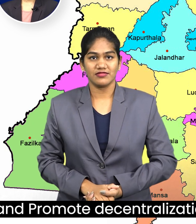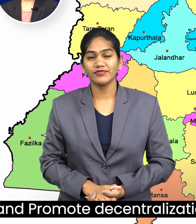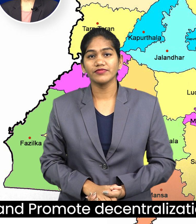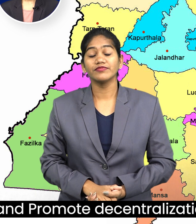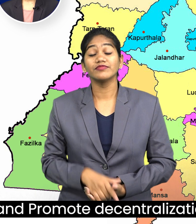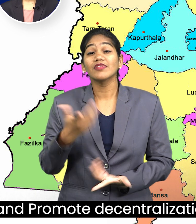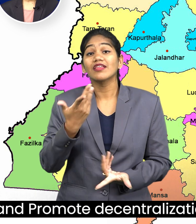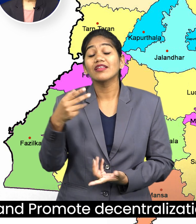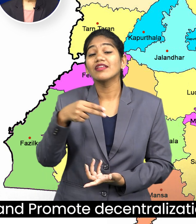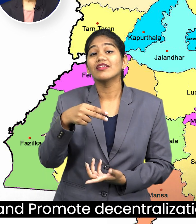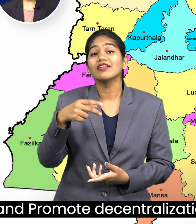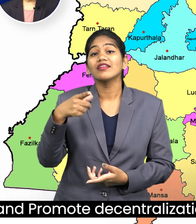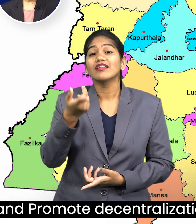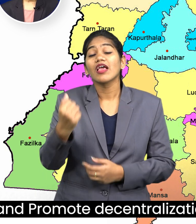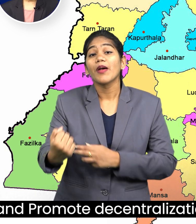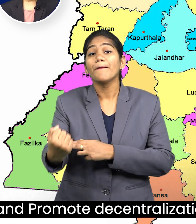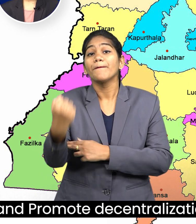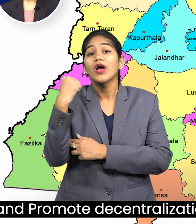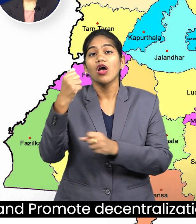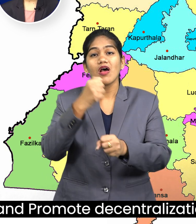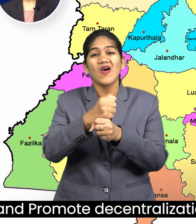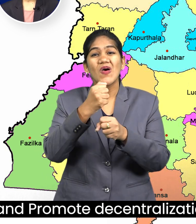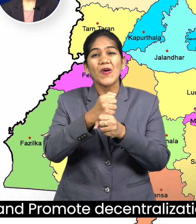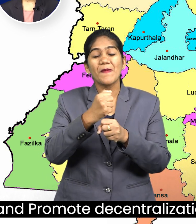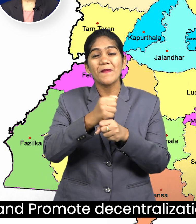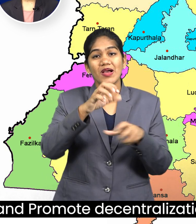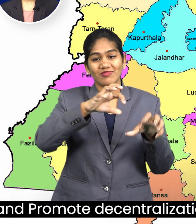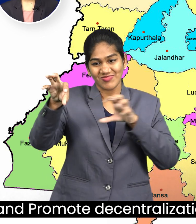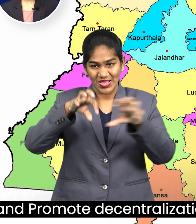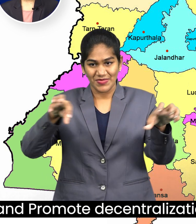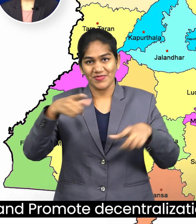government power distribution.